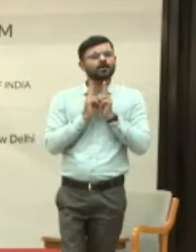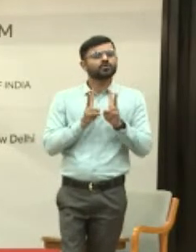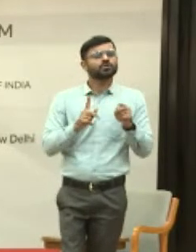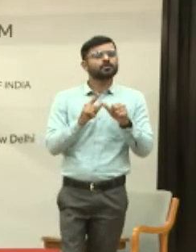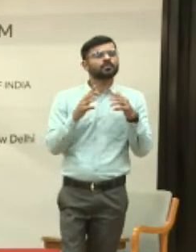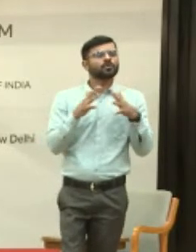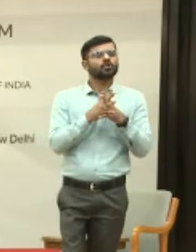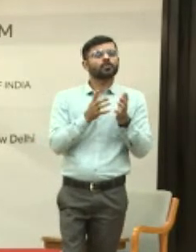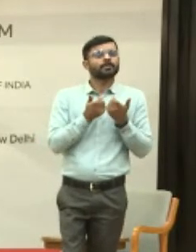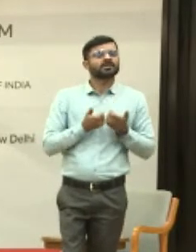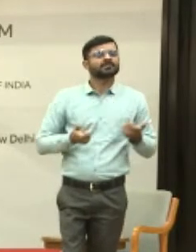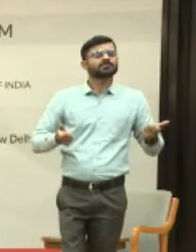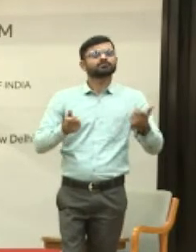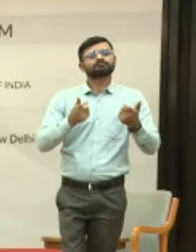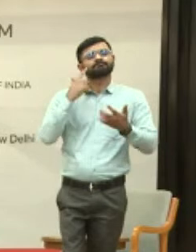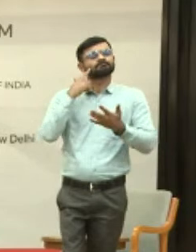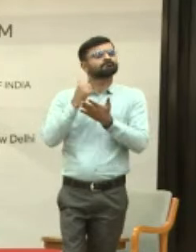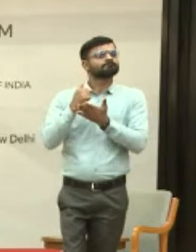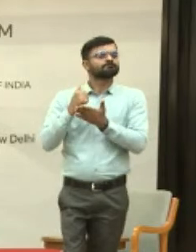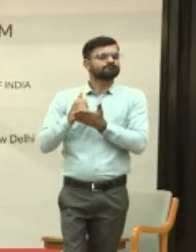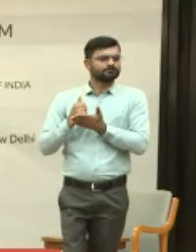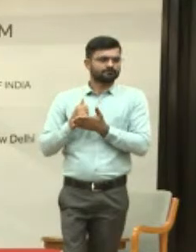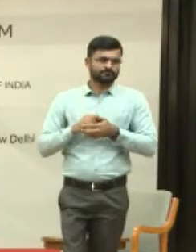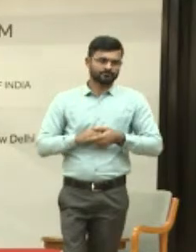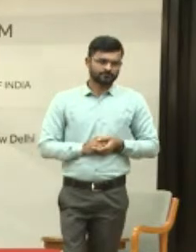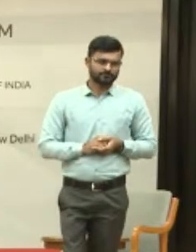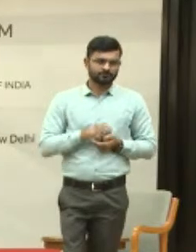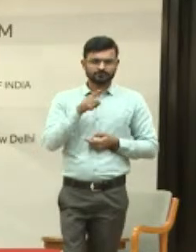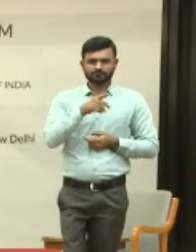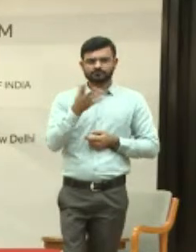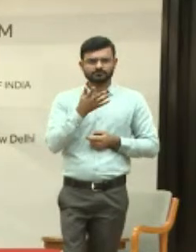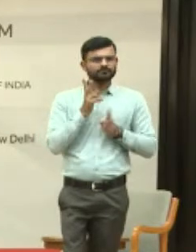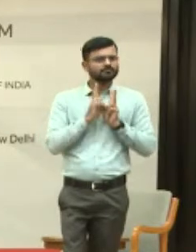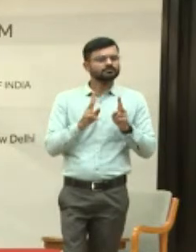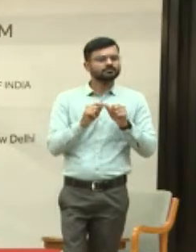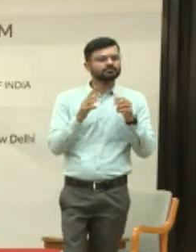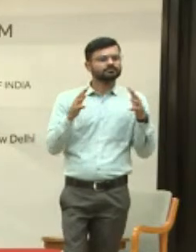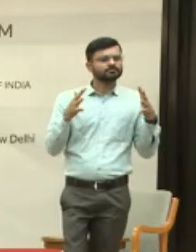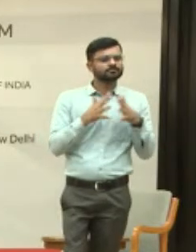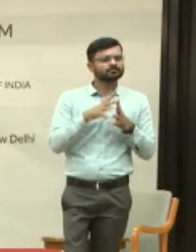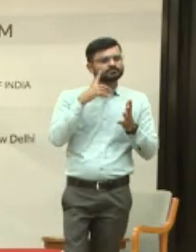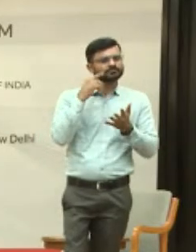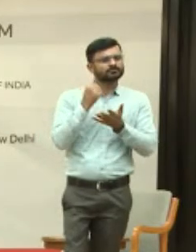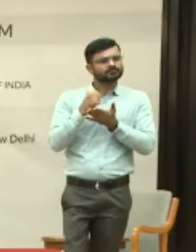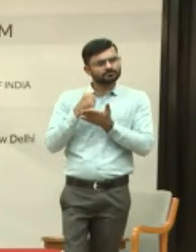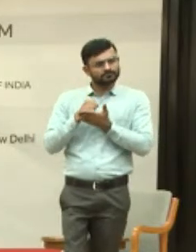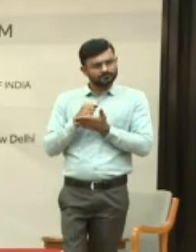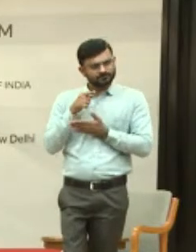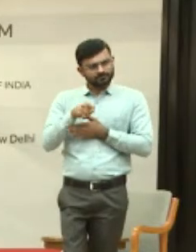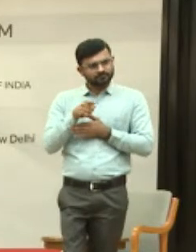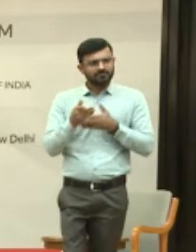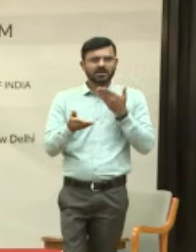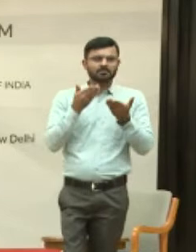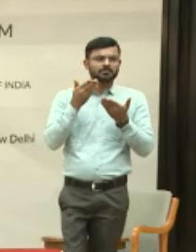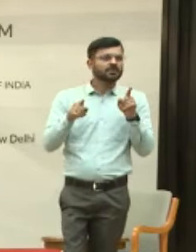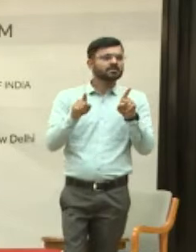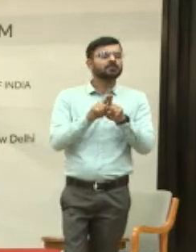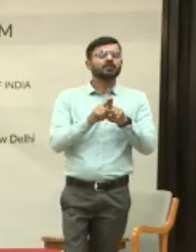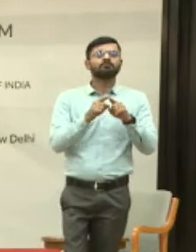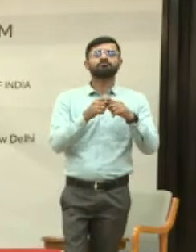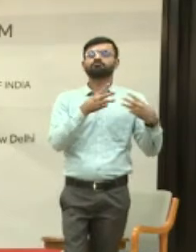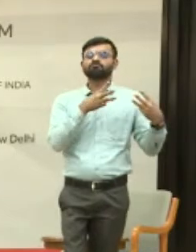law jurisdictions. Because in common law jurisdictions, unlike civil